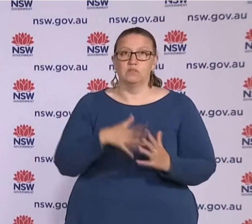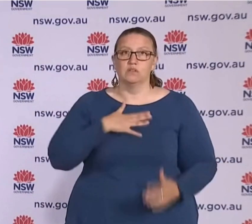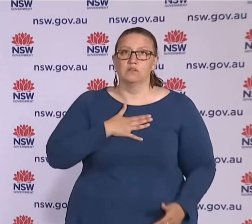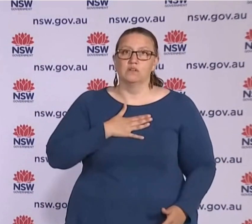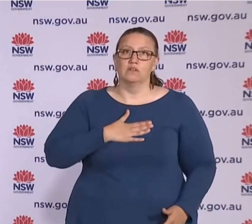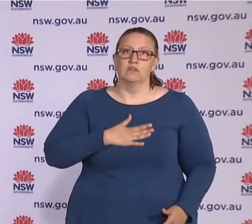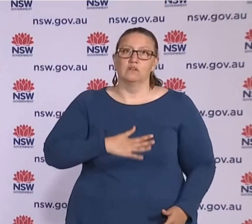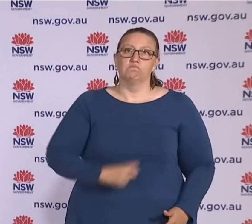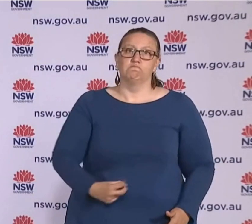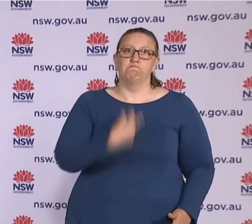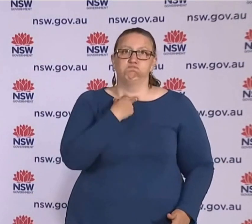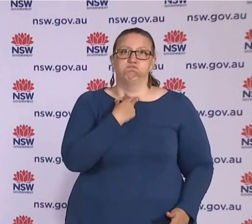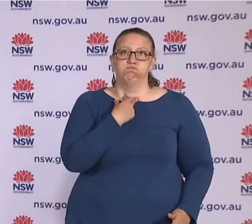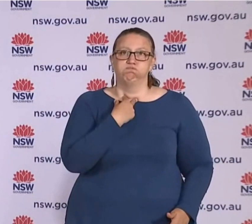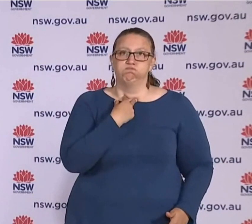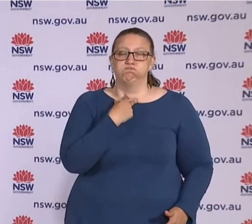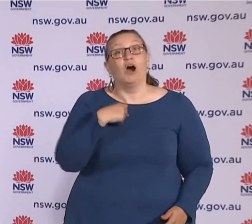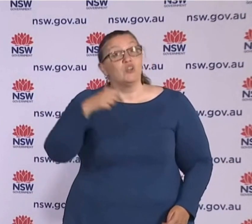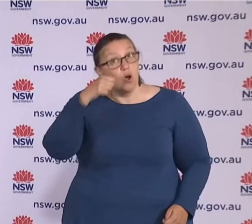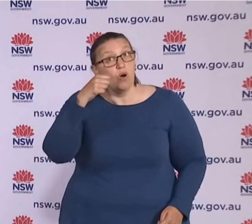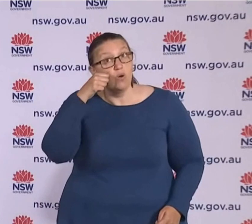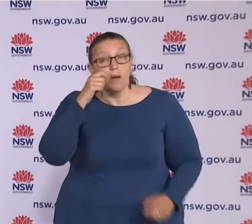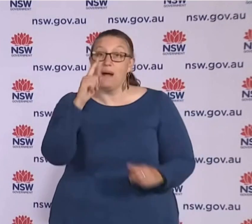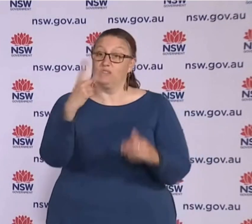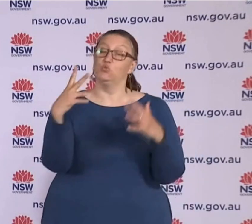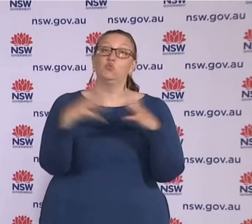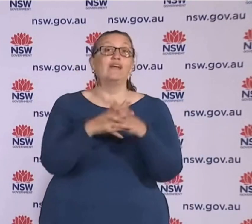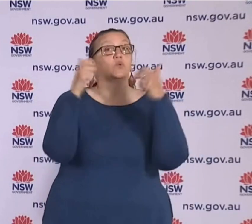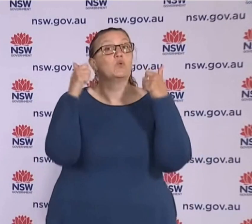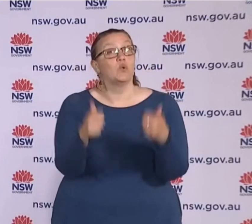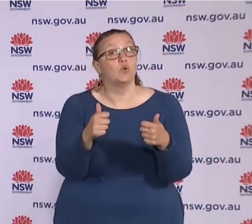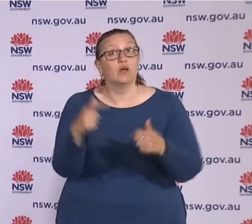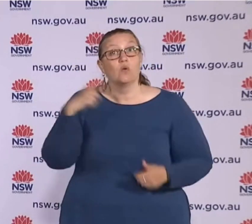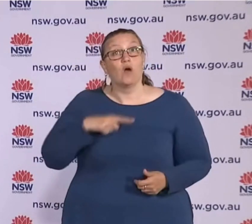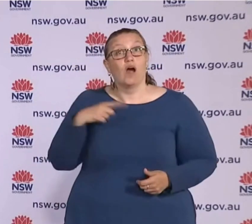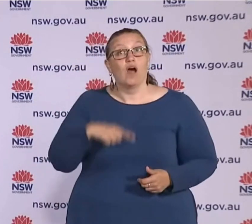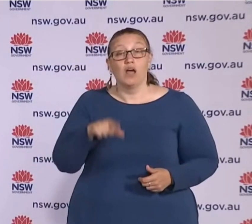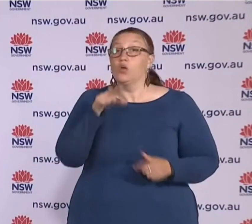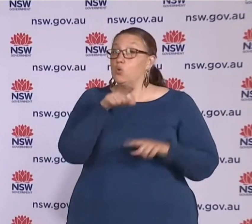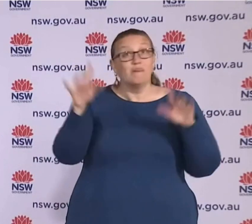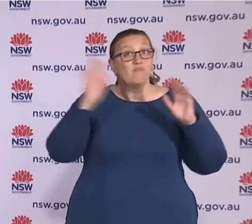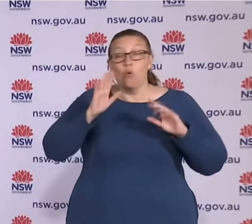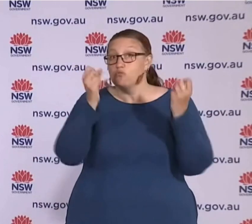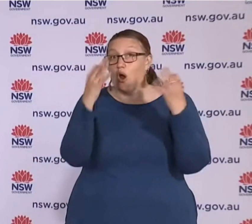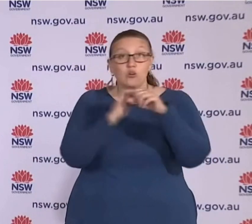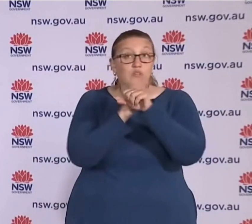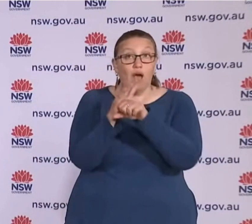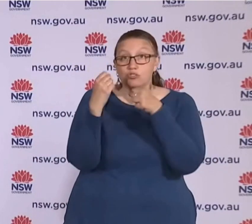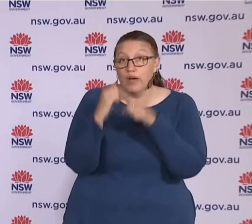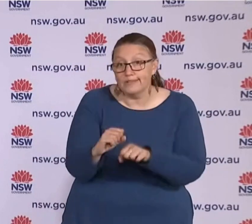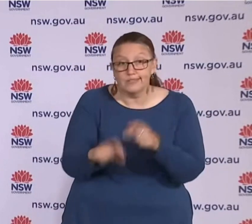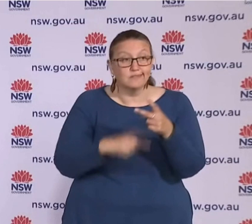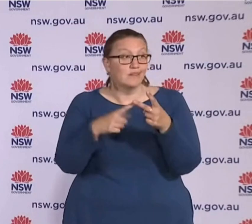pause allowed the industry to put in their COVID safety plans, put in the vaccines, the vaccine strategy, put in